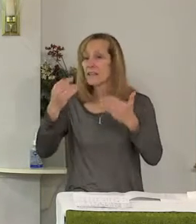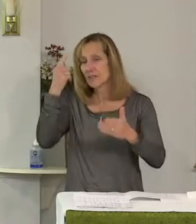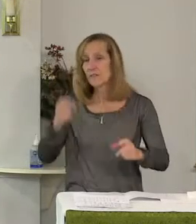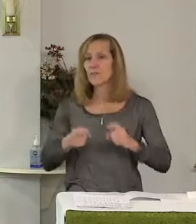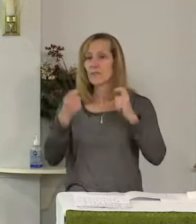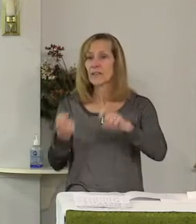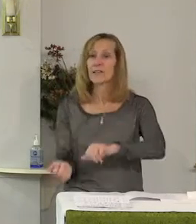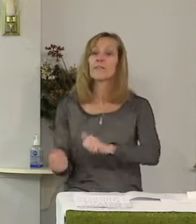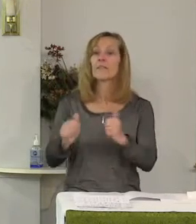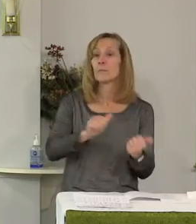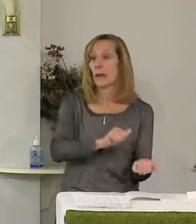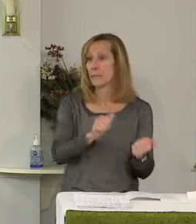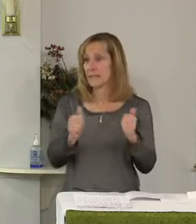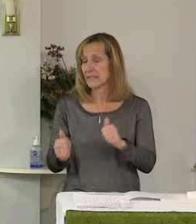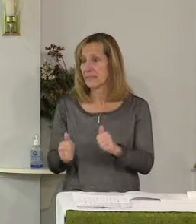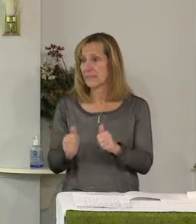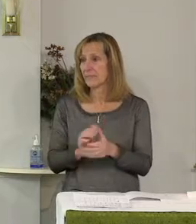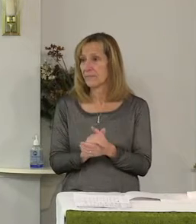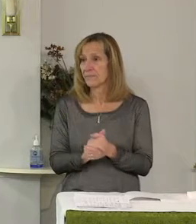the gift of baptism.